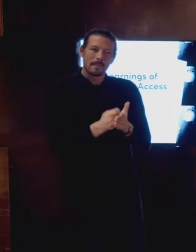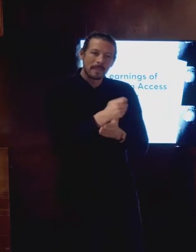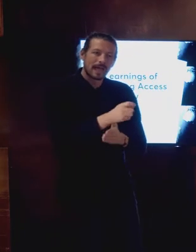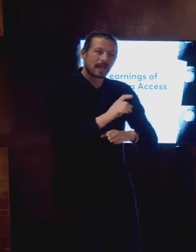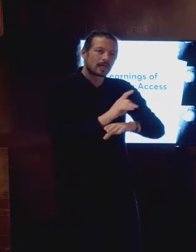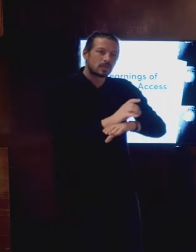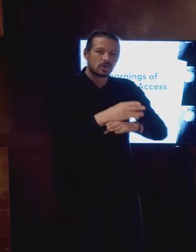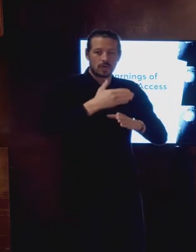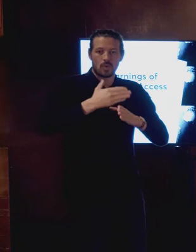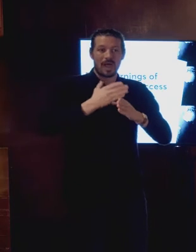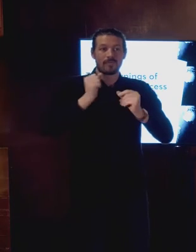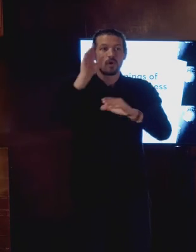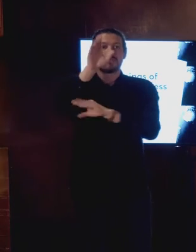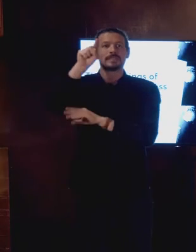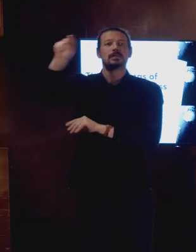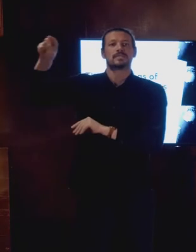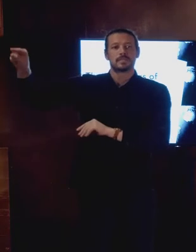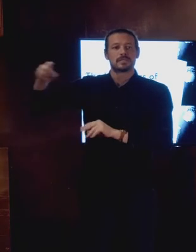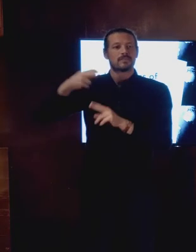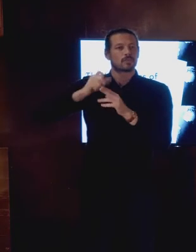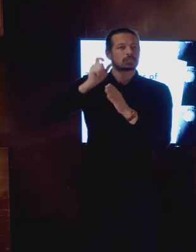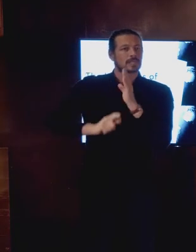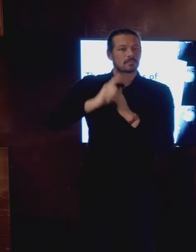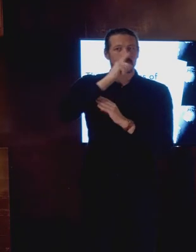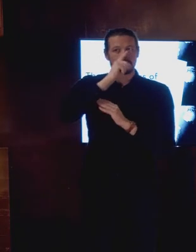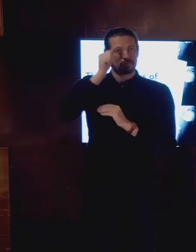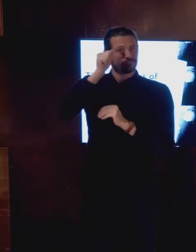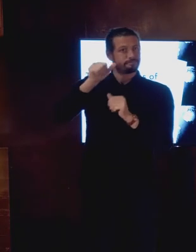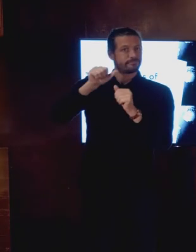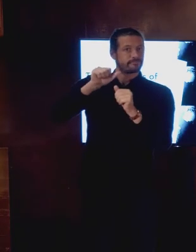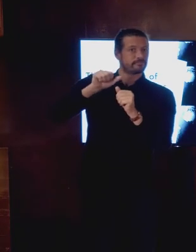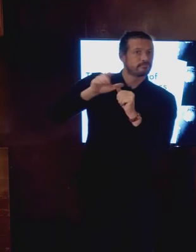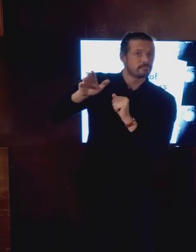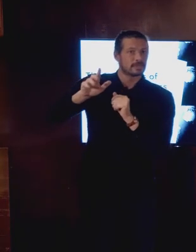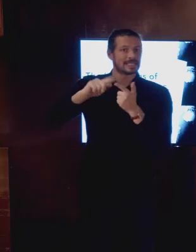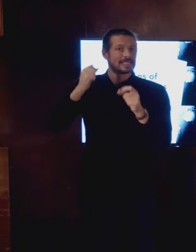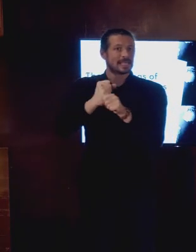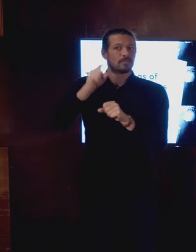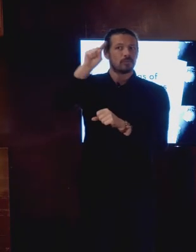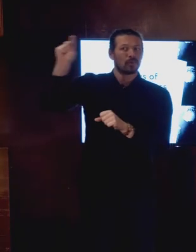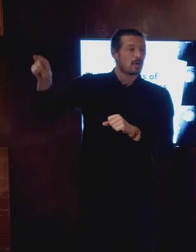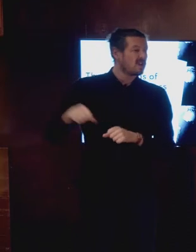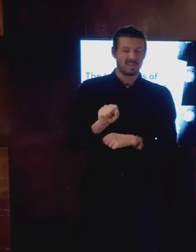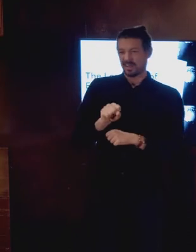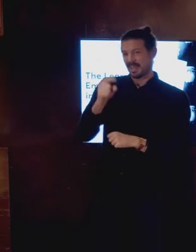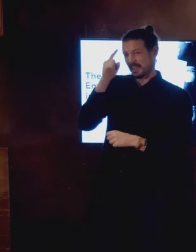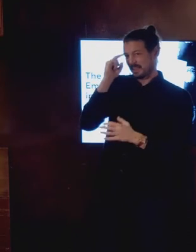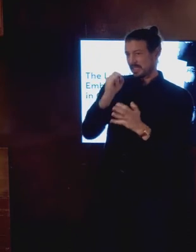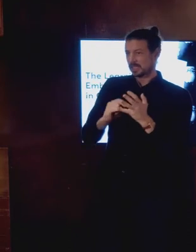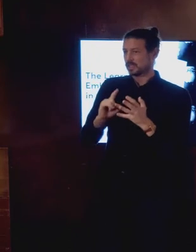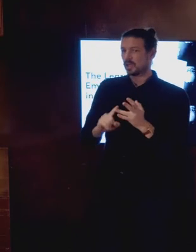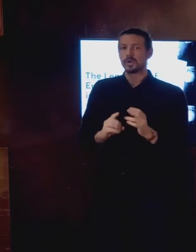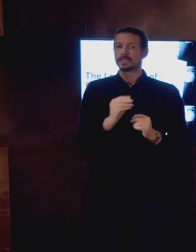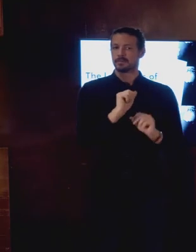other countries for disabled people where you could follow that model? Yeah, I think so. There's some